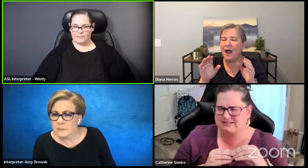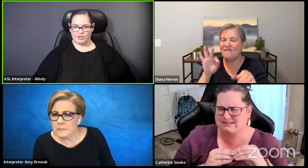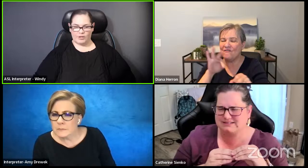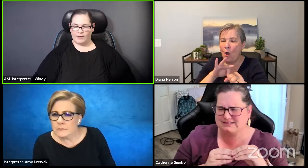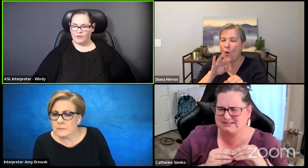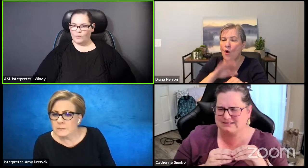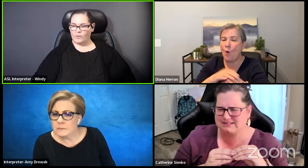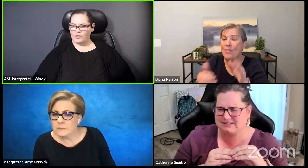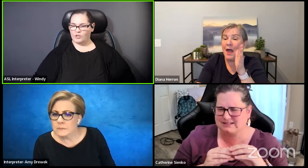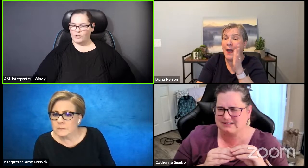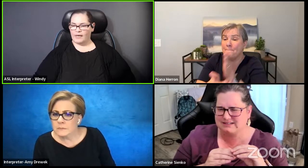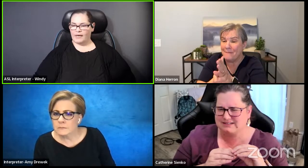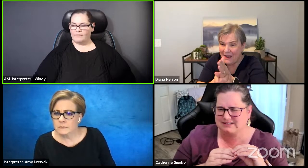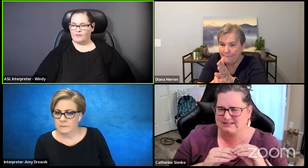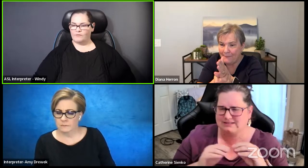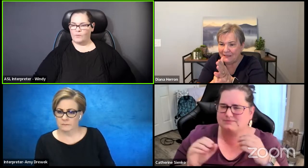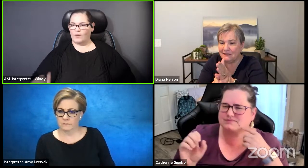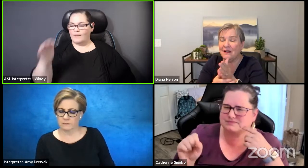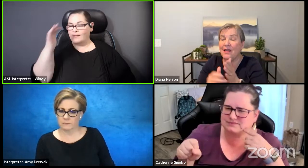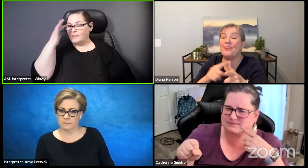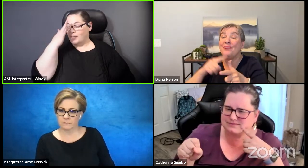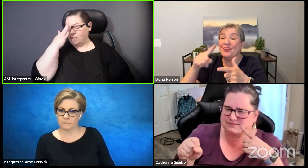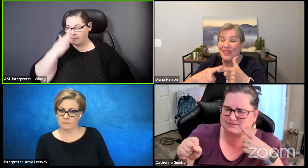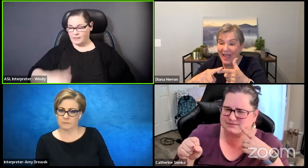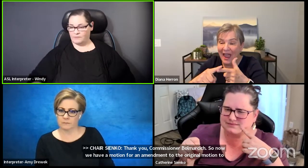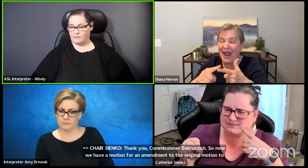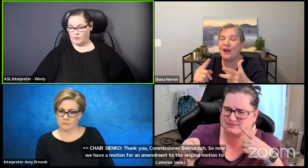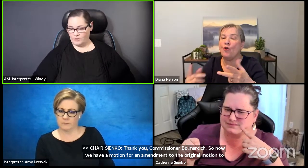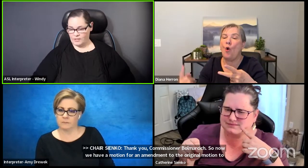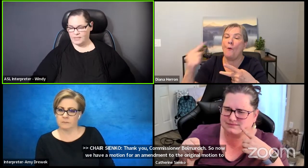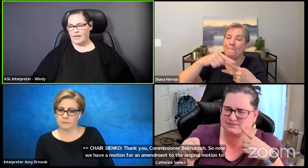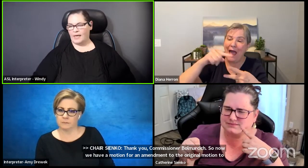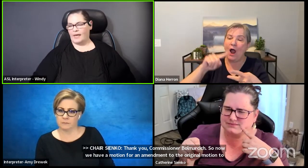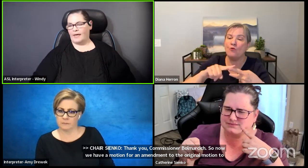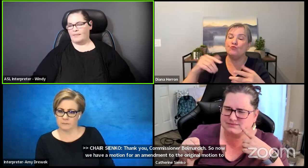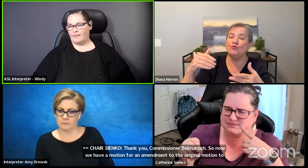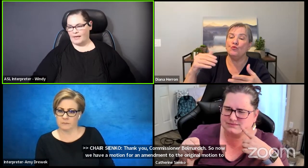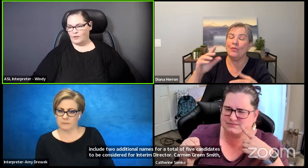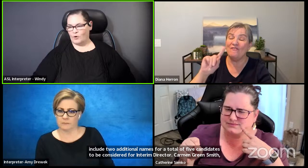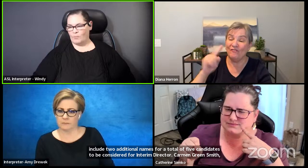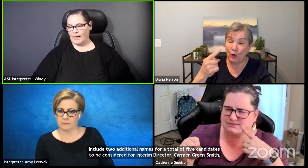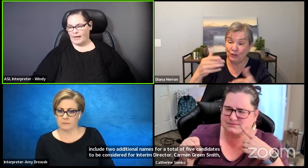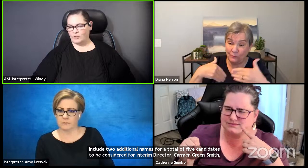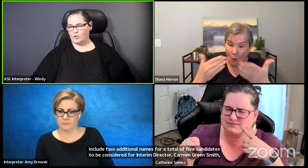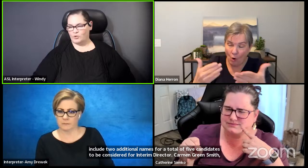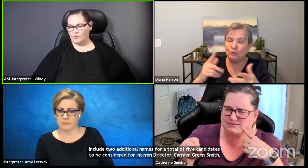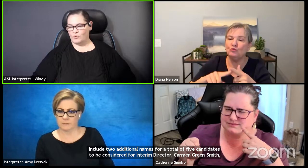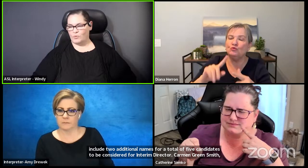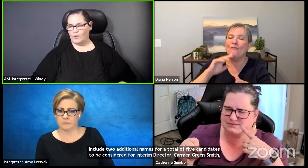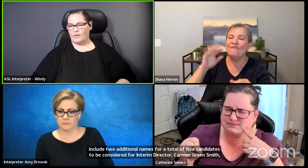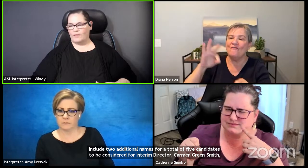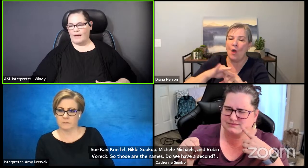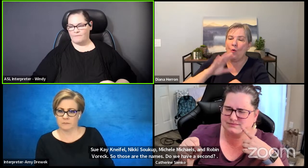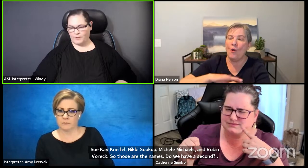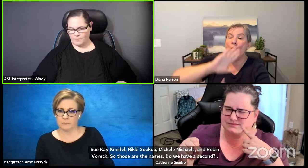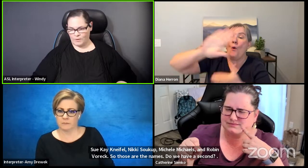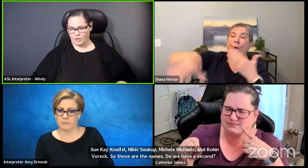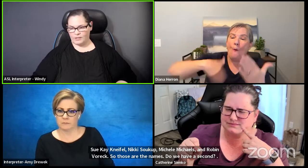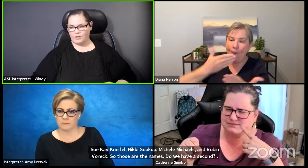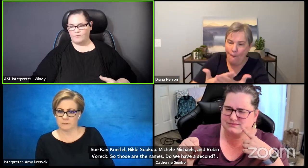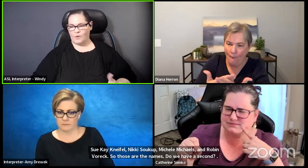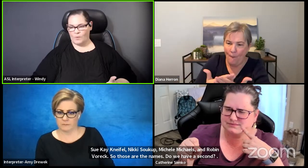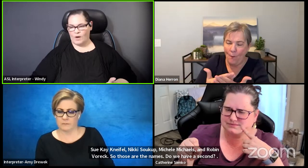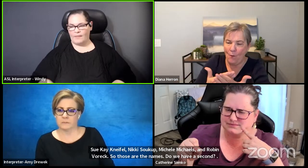And this is Commissioner Heron. We should have a vote on the amendment first and then go back to that